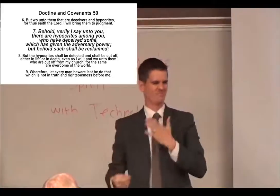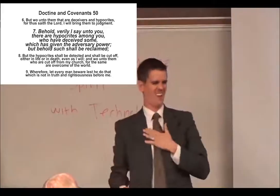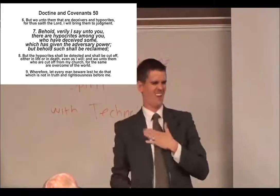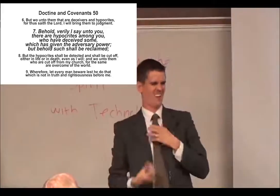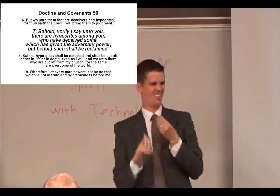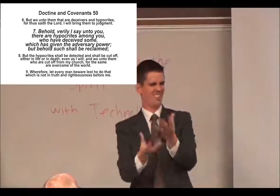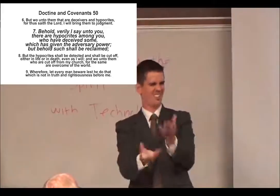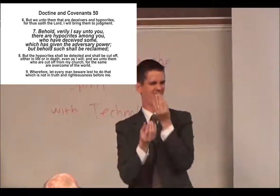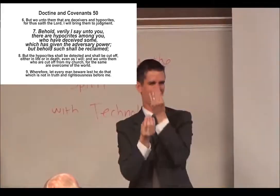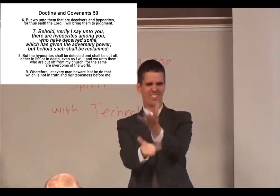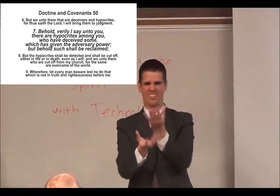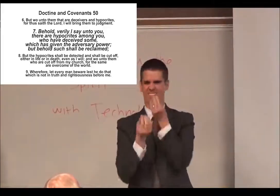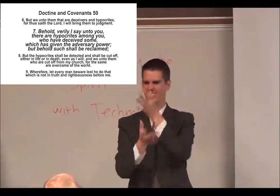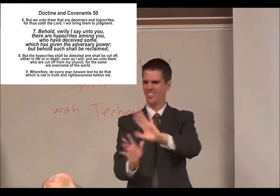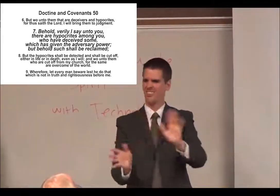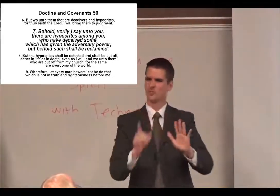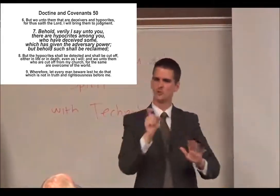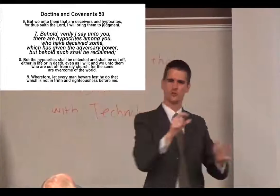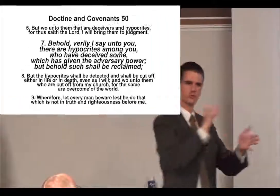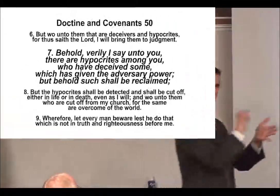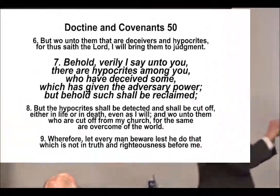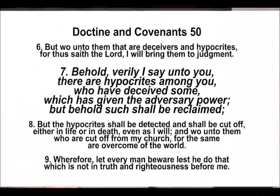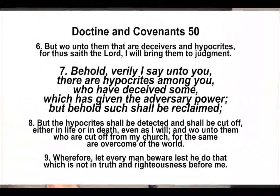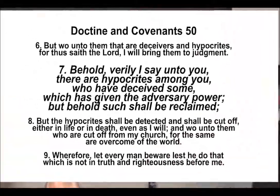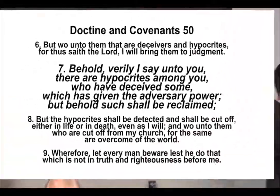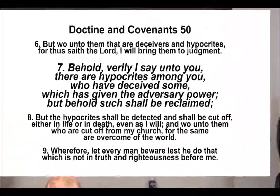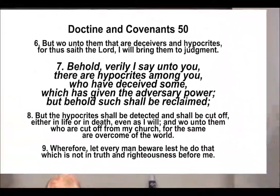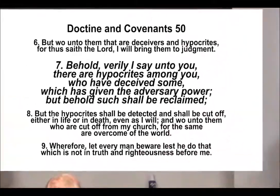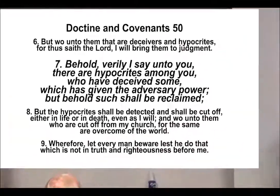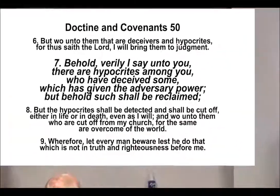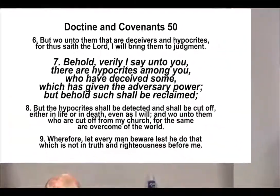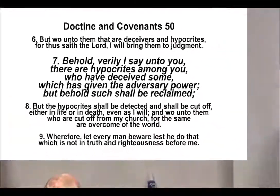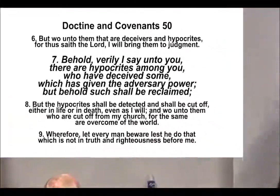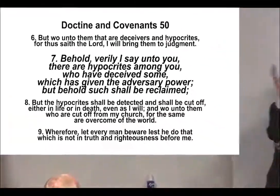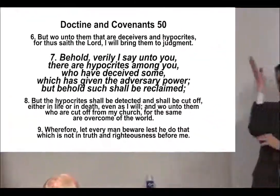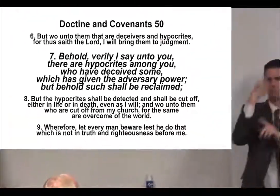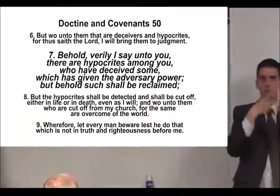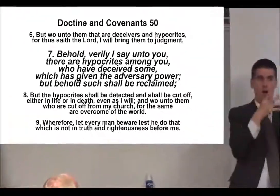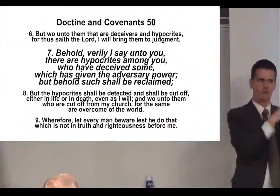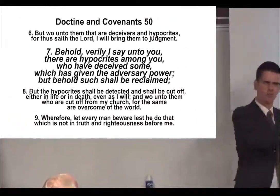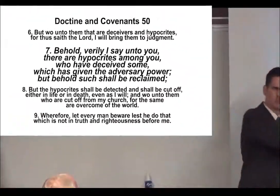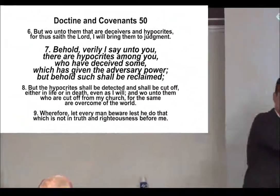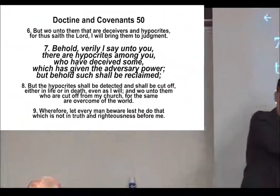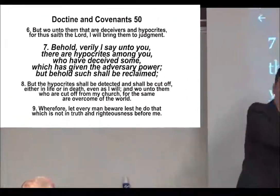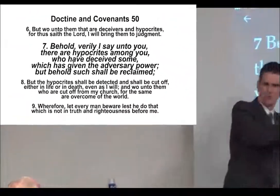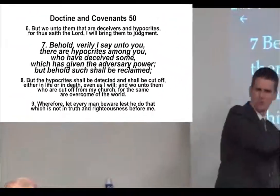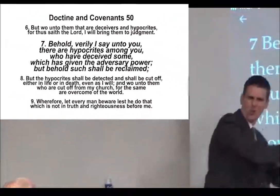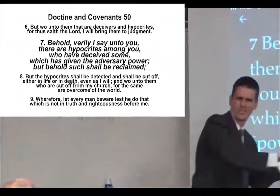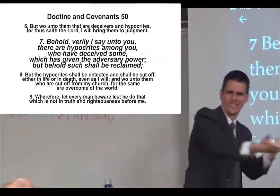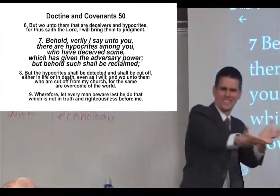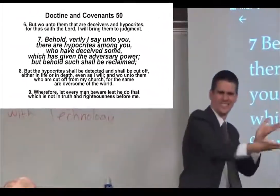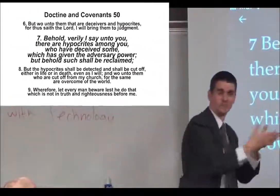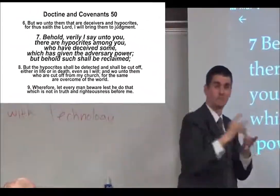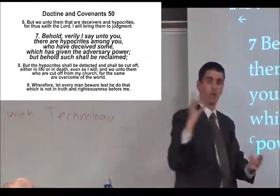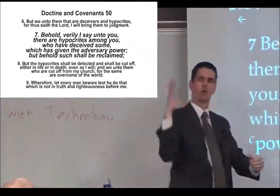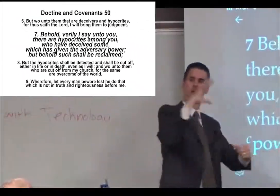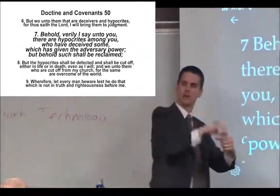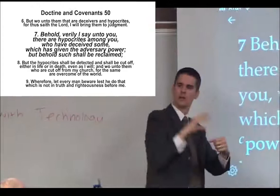And, oh, you give your own experience with hypocrisy. And people can share. You can talk about a conference talk.